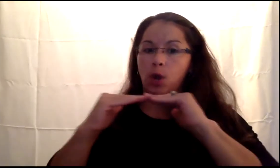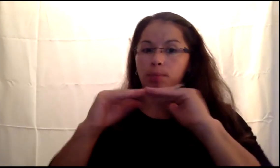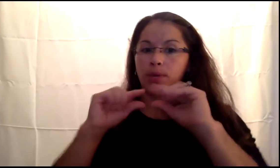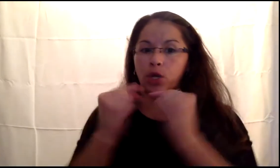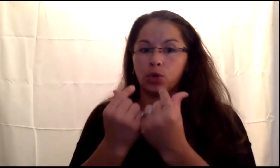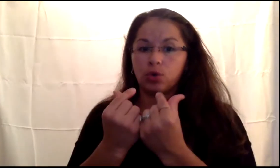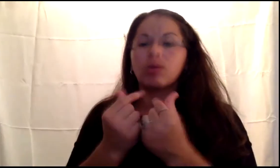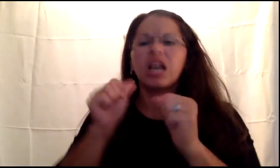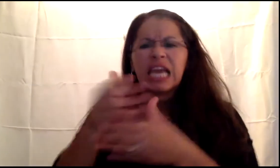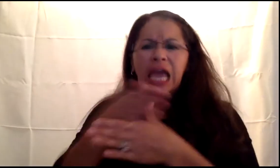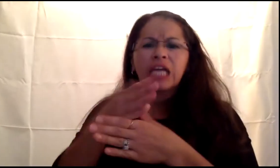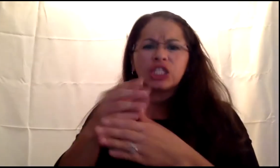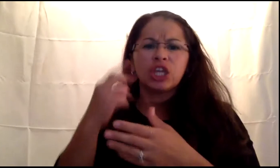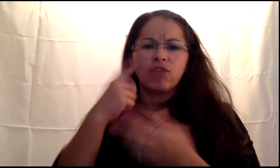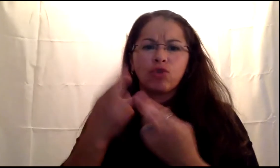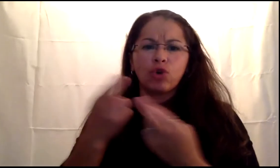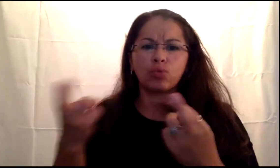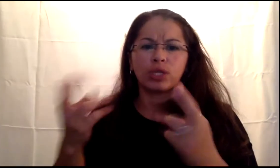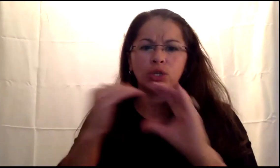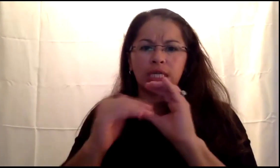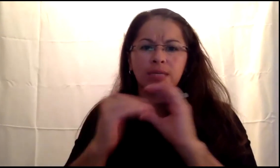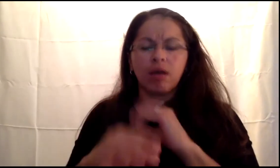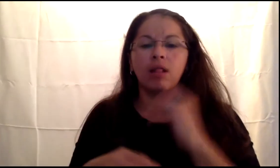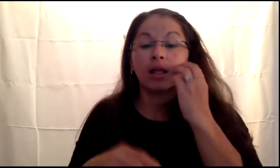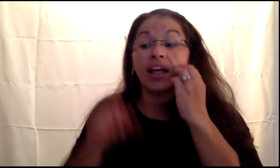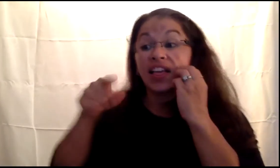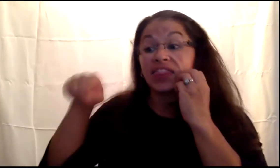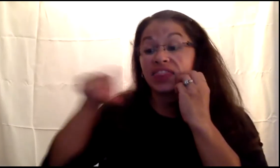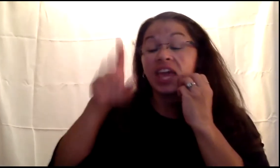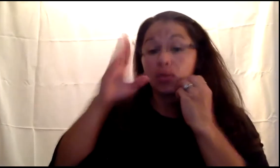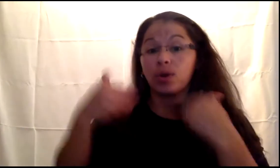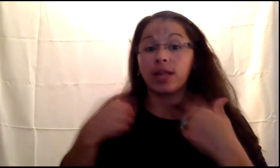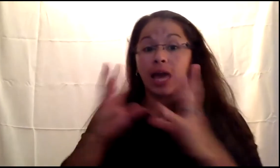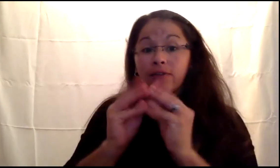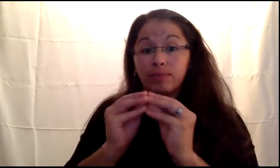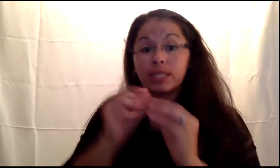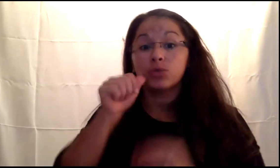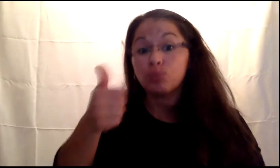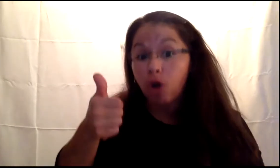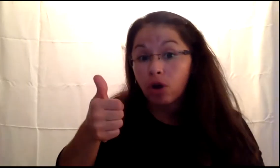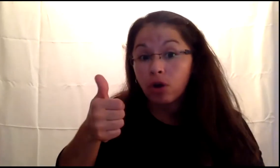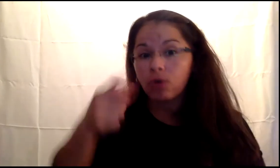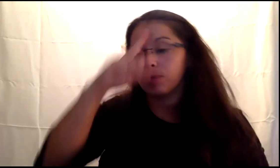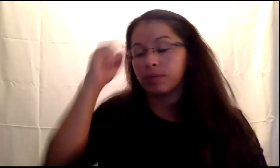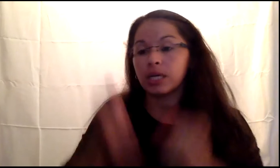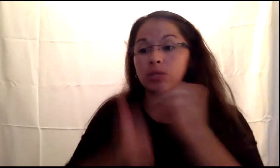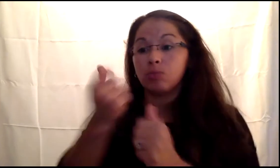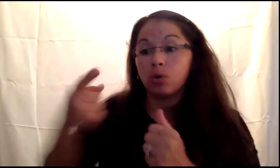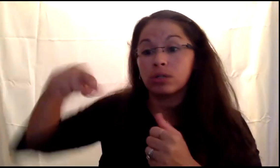resources in a webinar themselves tomorrow, because most of them, since it was very loosely defined and it